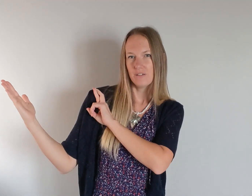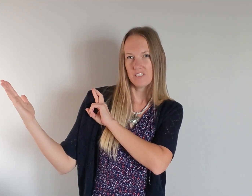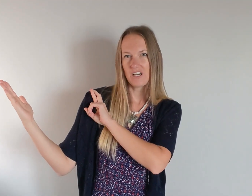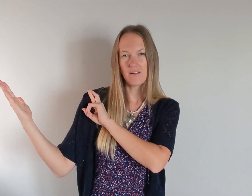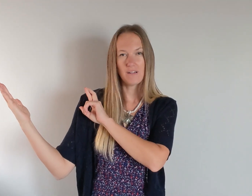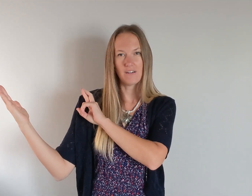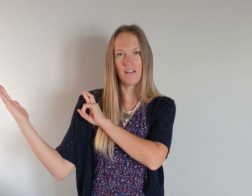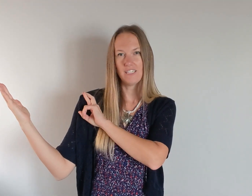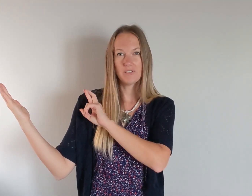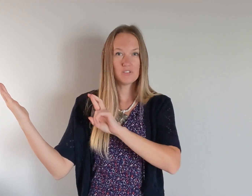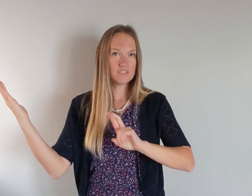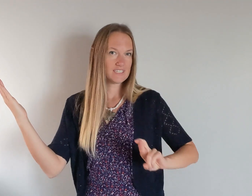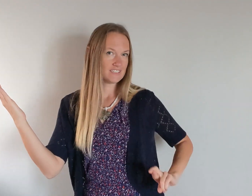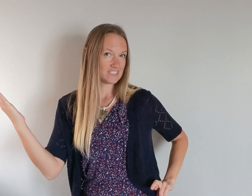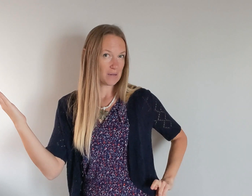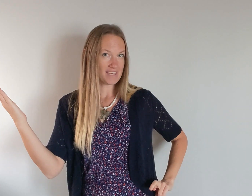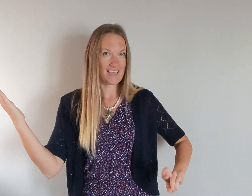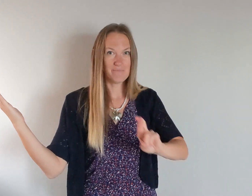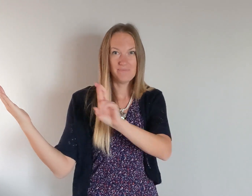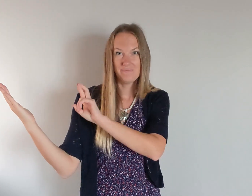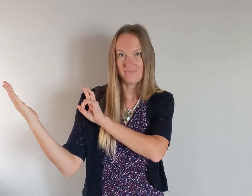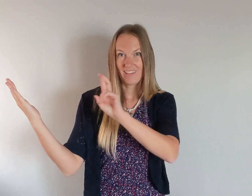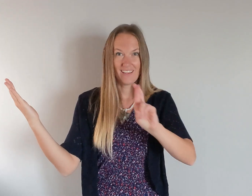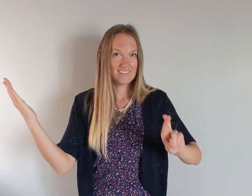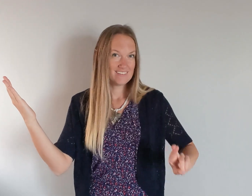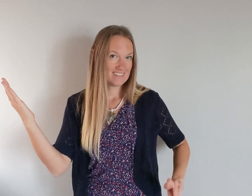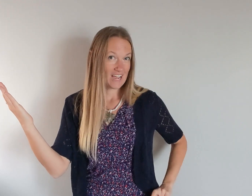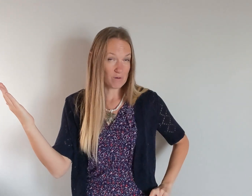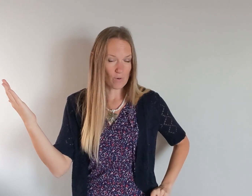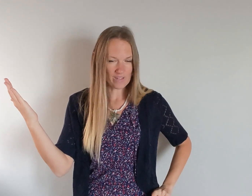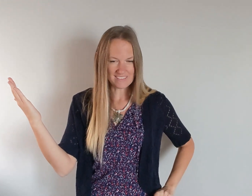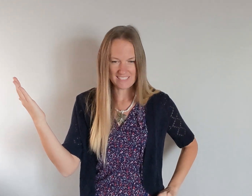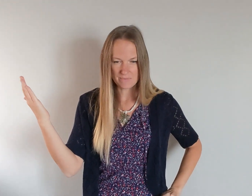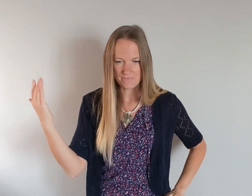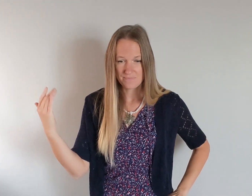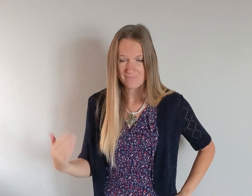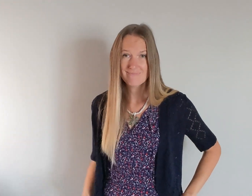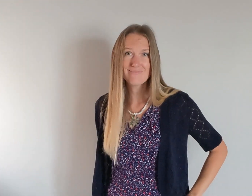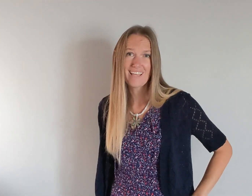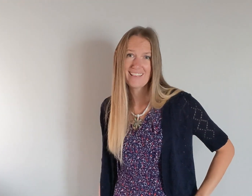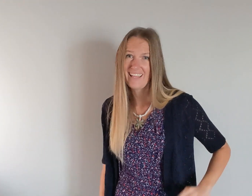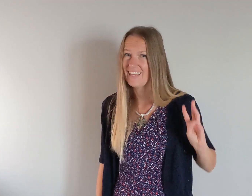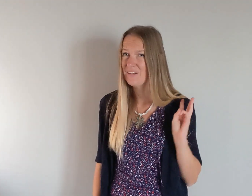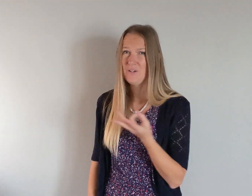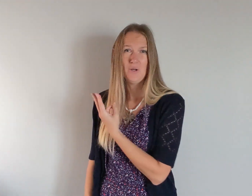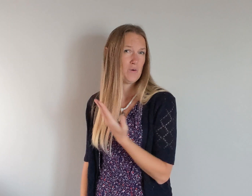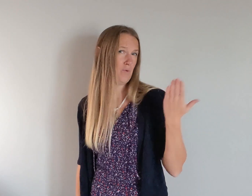your non-dominant shoulder down to your dominant hip. Okay, now we're royalty. And then